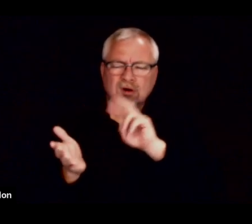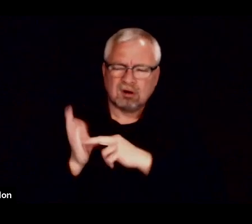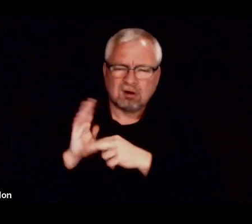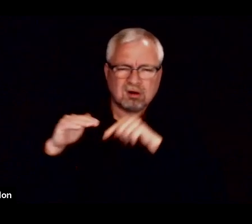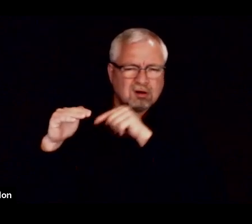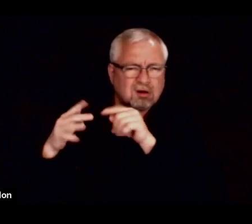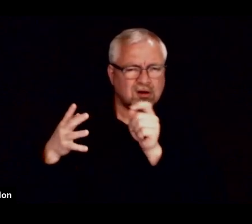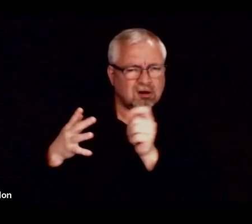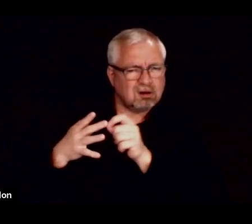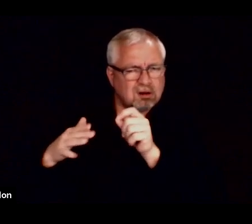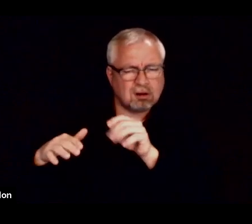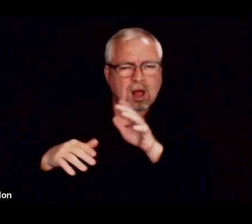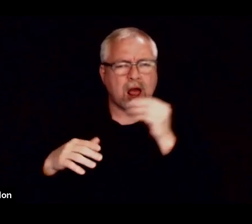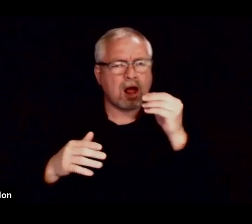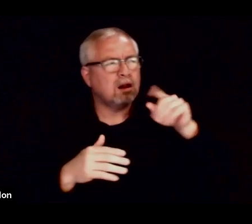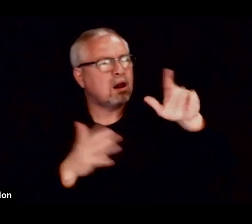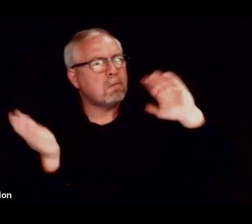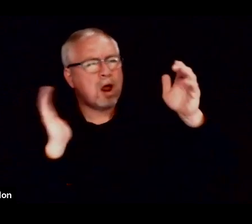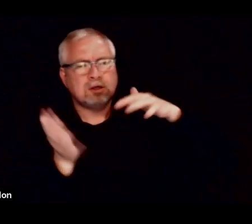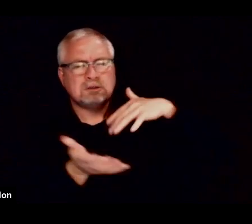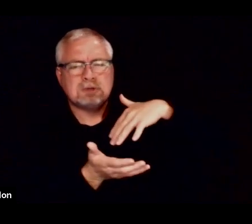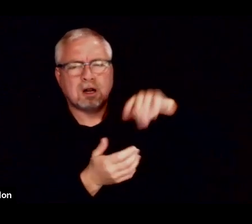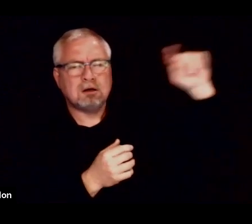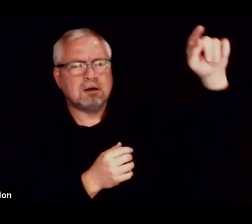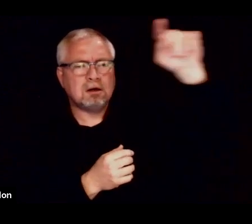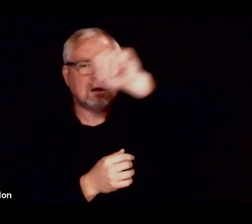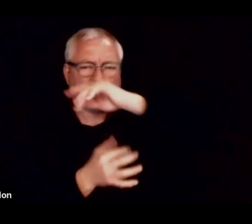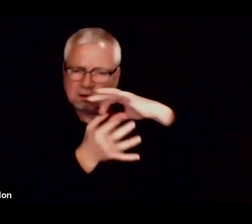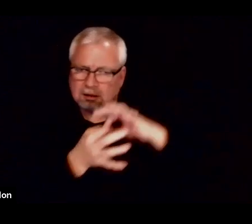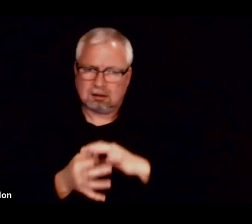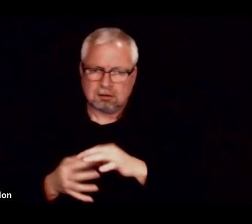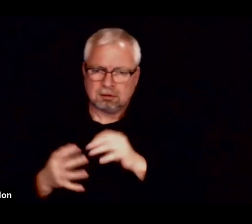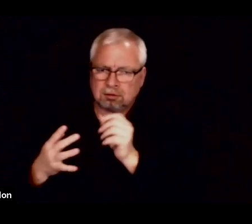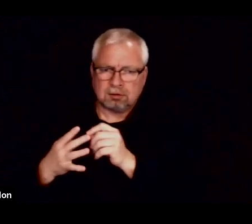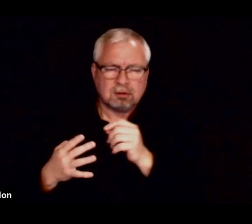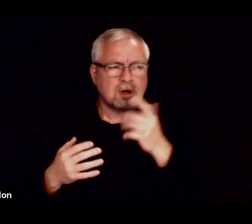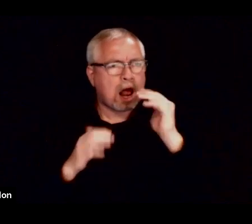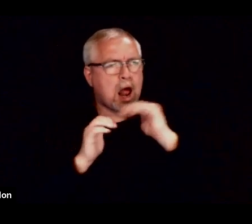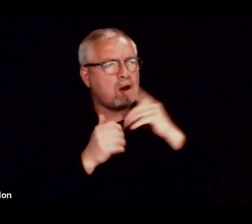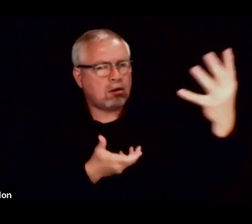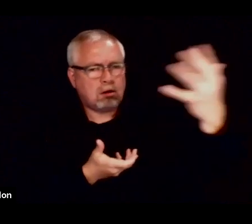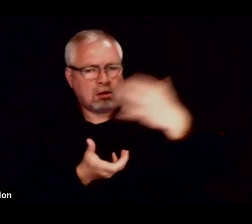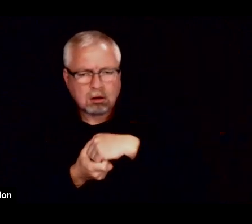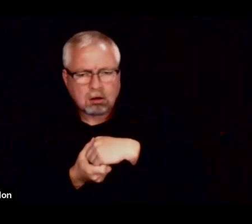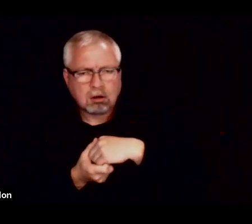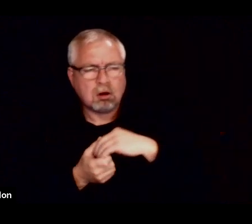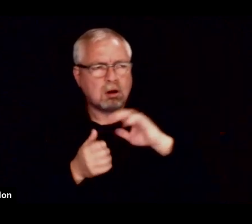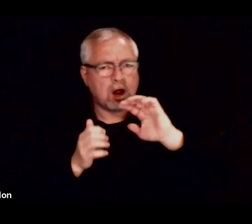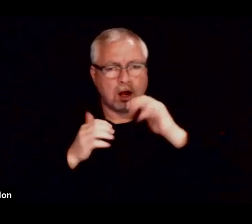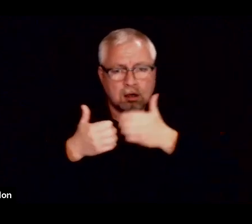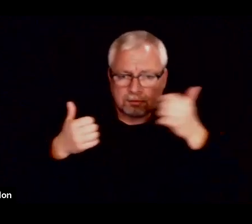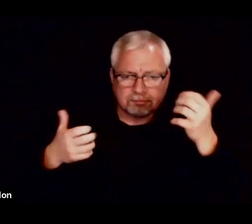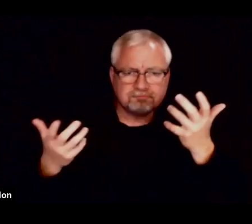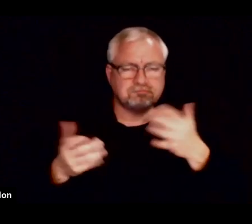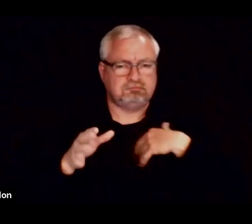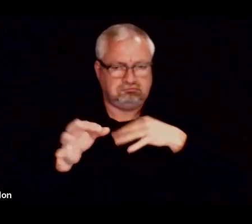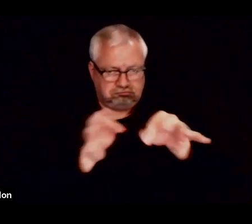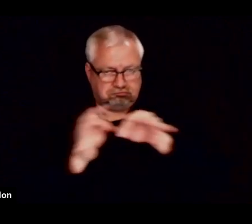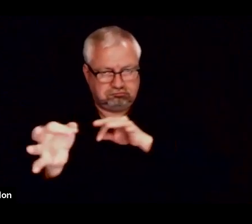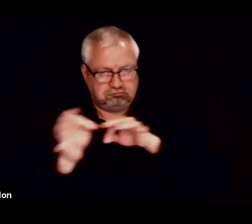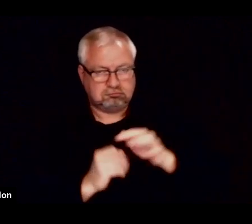we are planning and considering. As we have discussed on